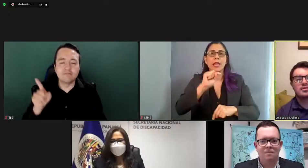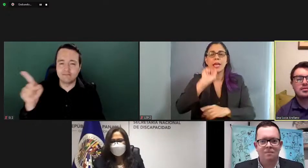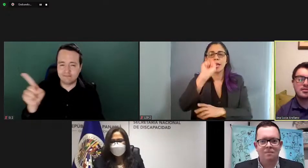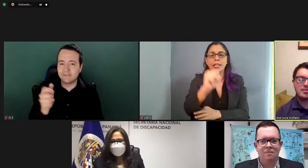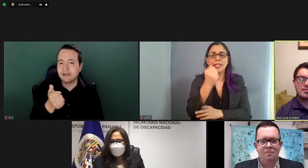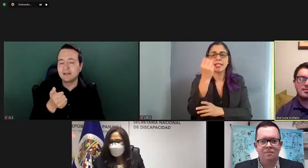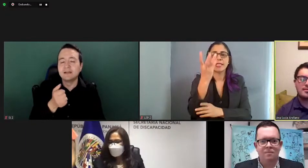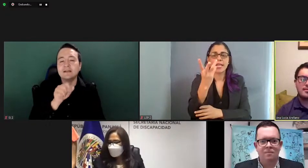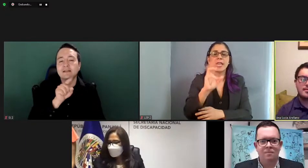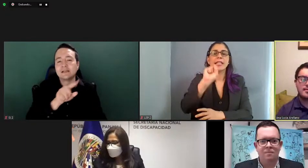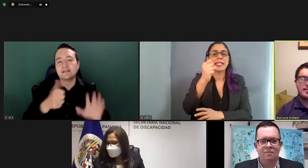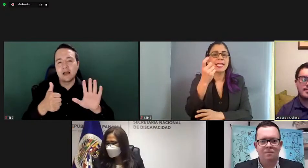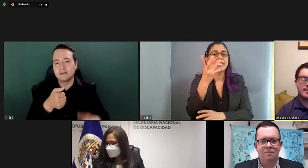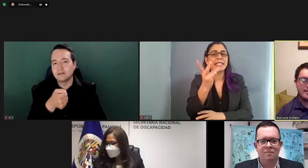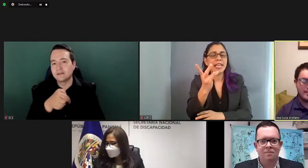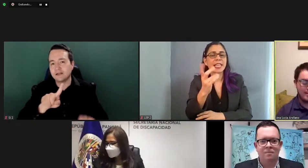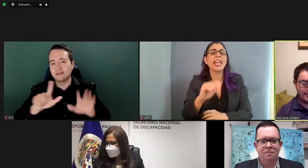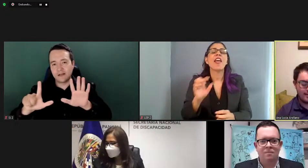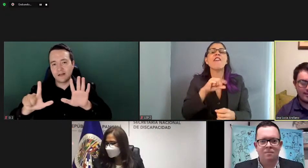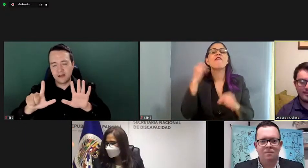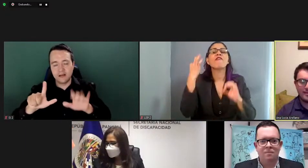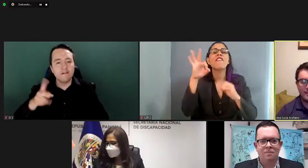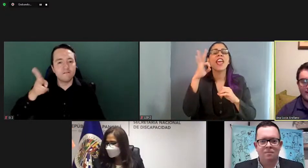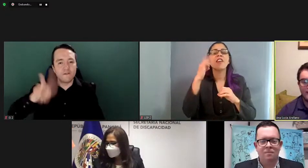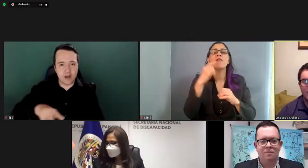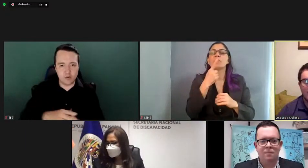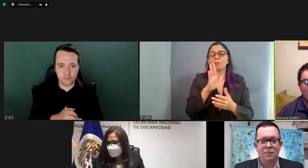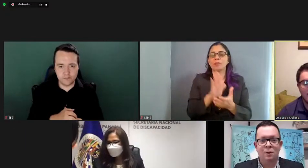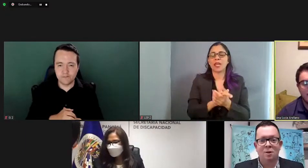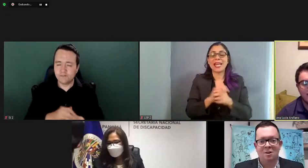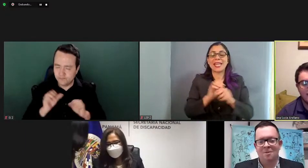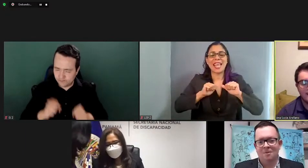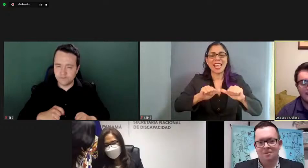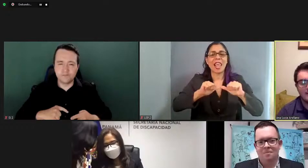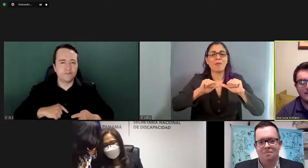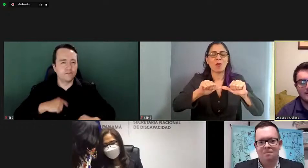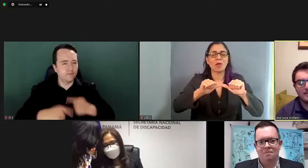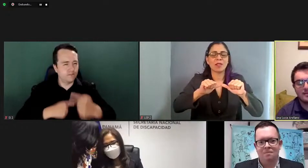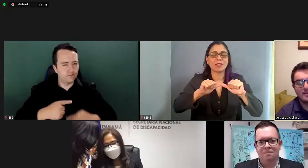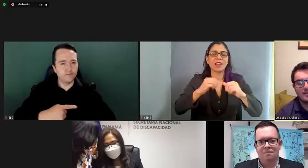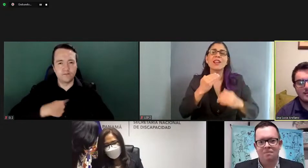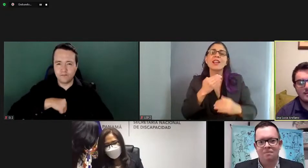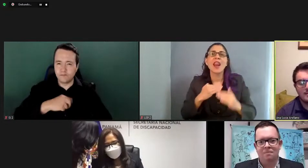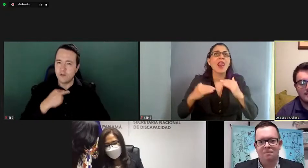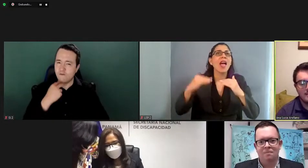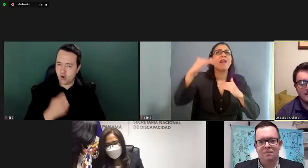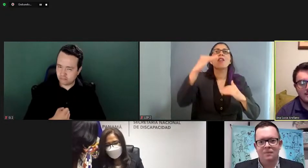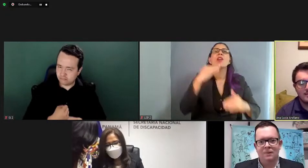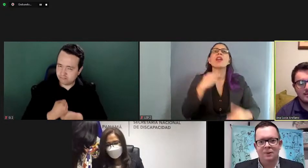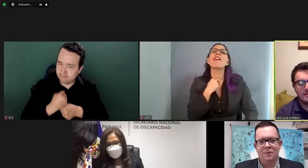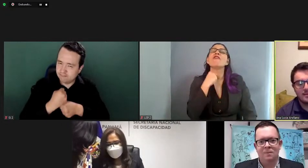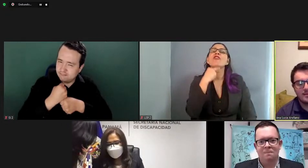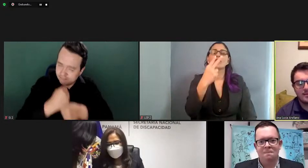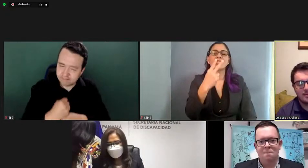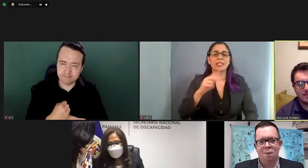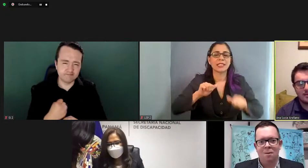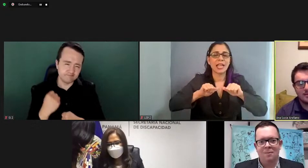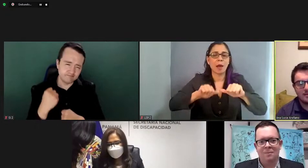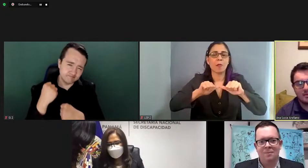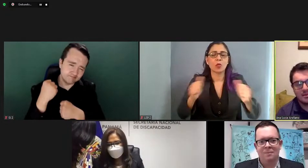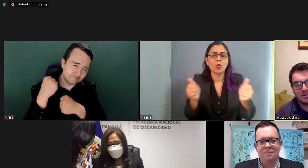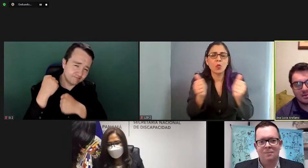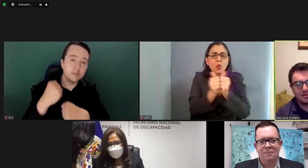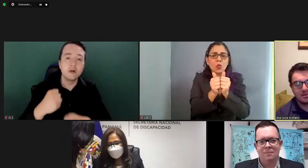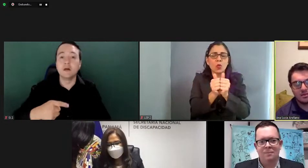global disability summit to take place on february 16 and 17. let's continue raising our voices